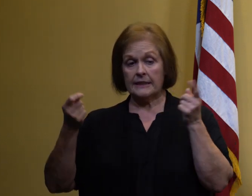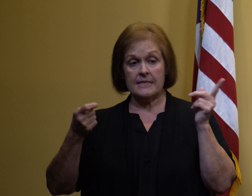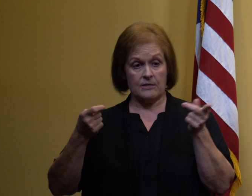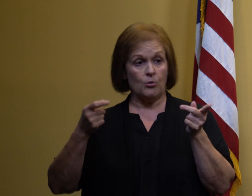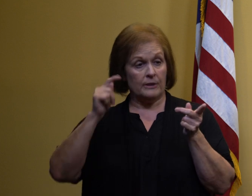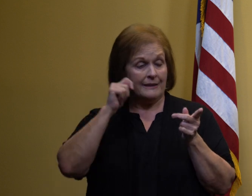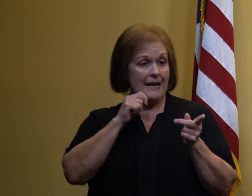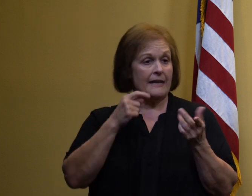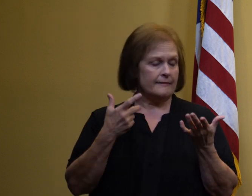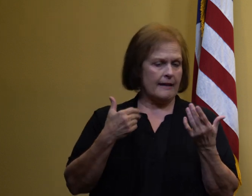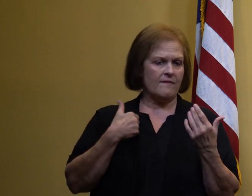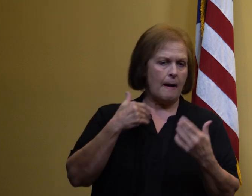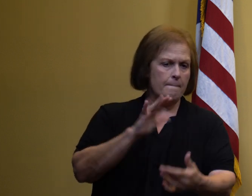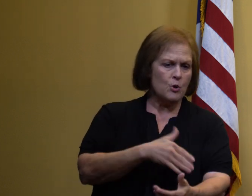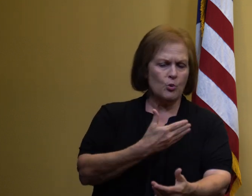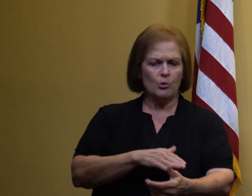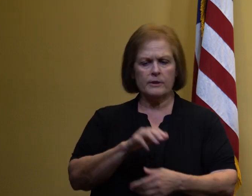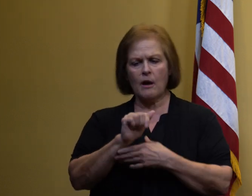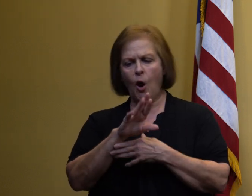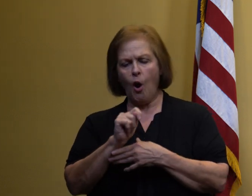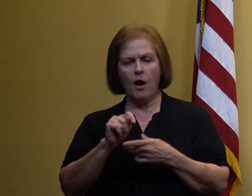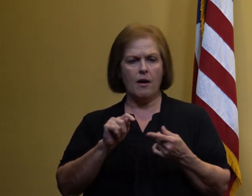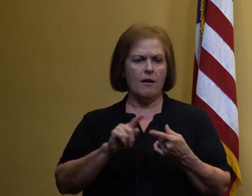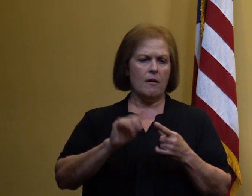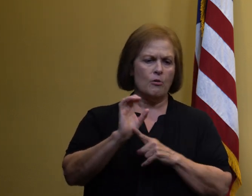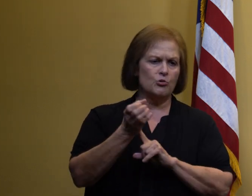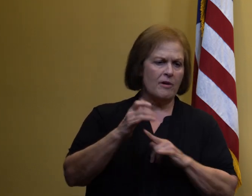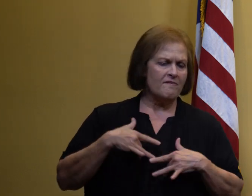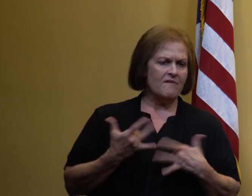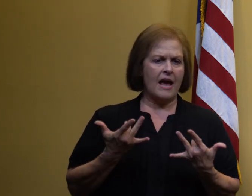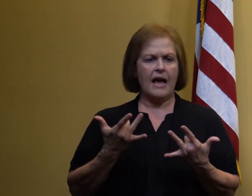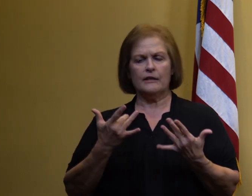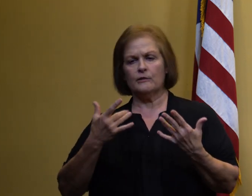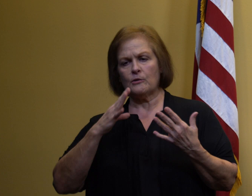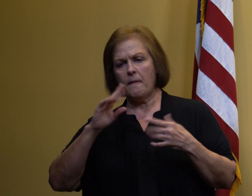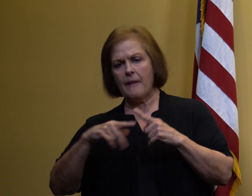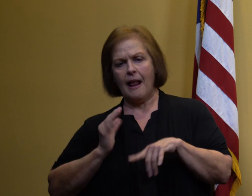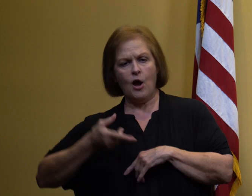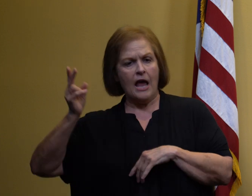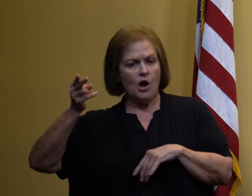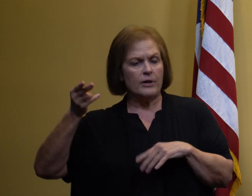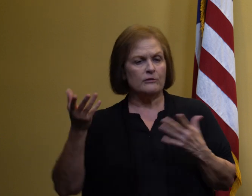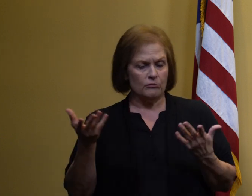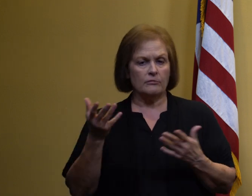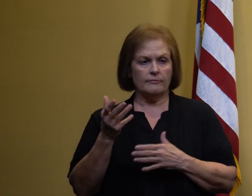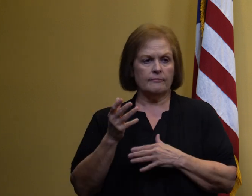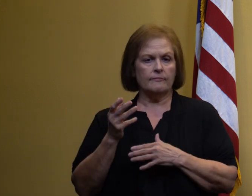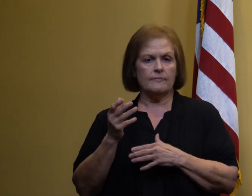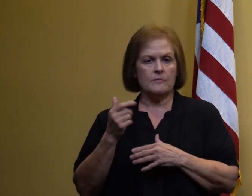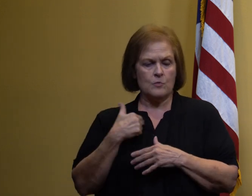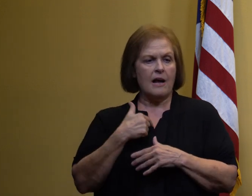have planned local music, art, cultural events to uplift our heritage, and this is something, again, we'll